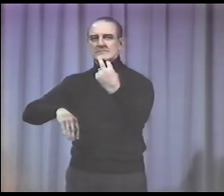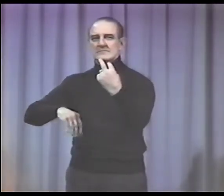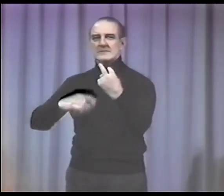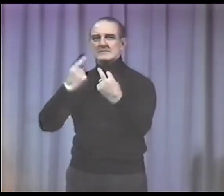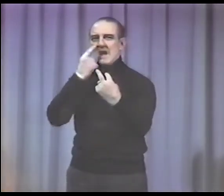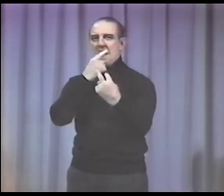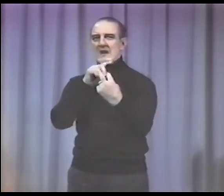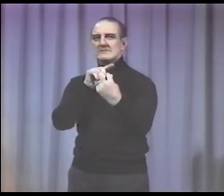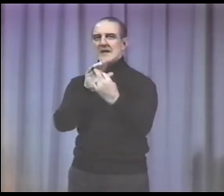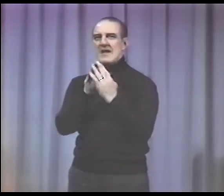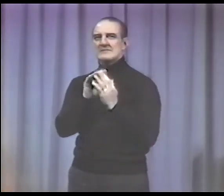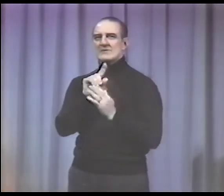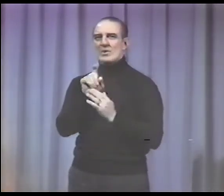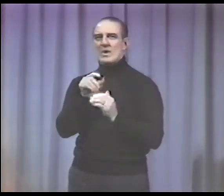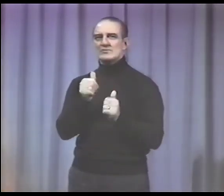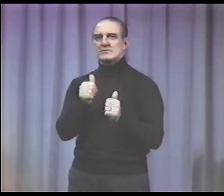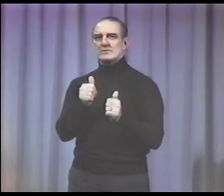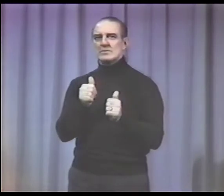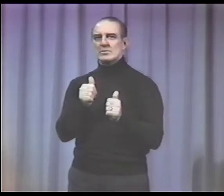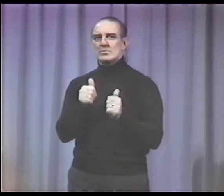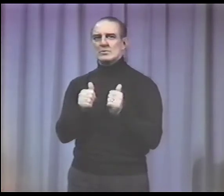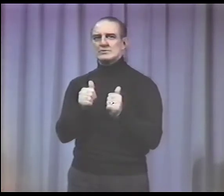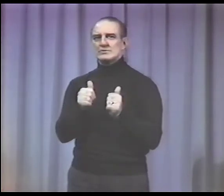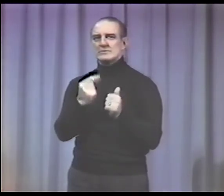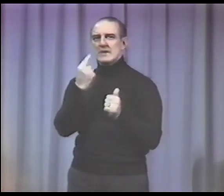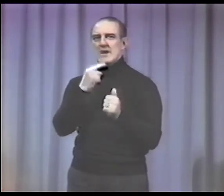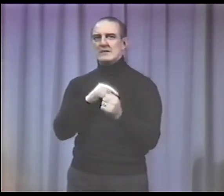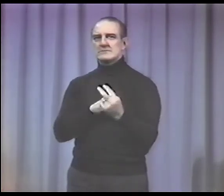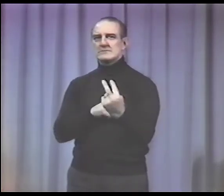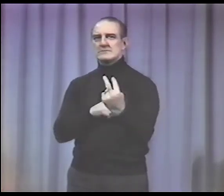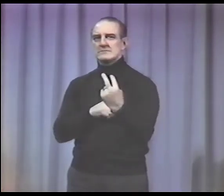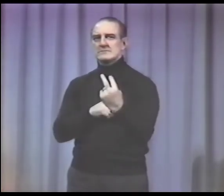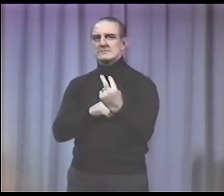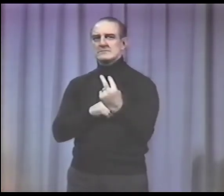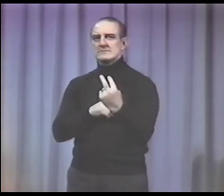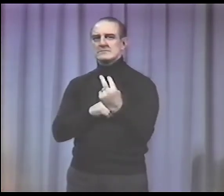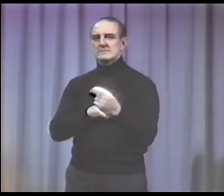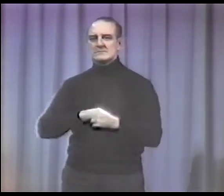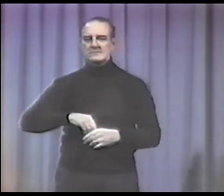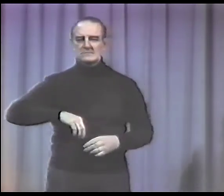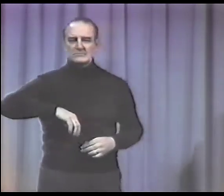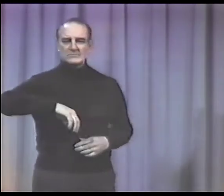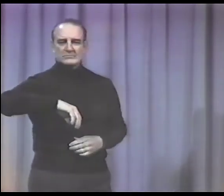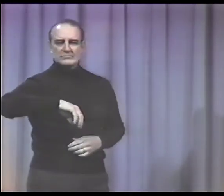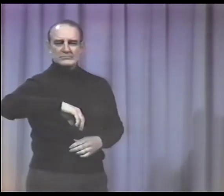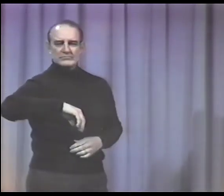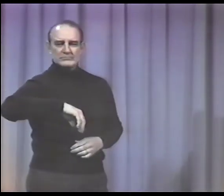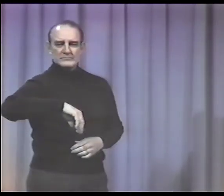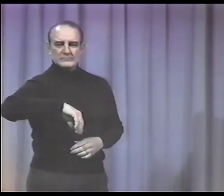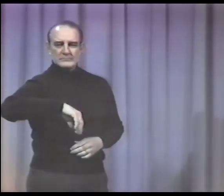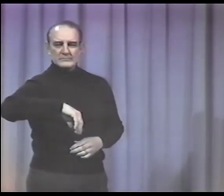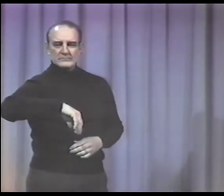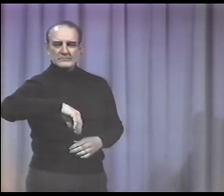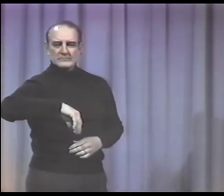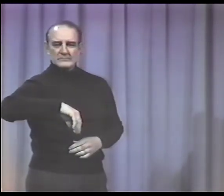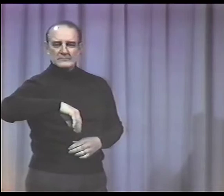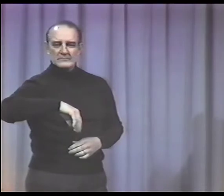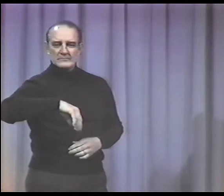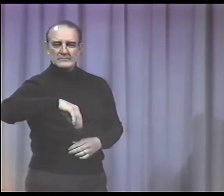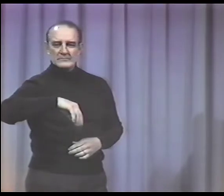And the young man continued to look to see if she would give him an indication as